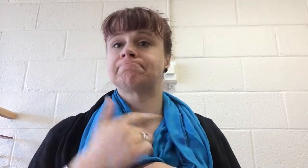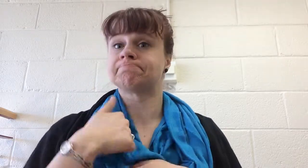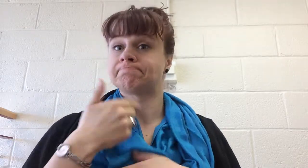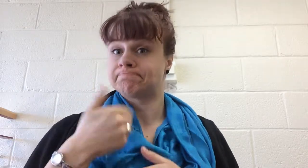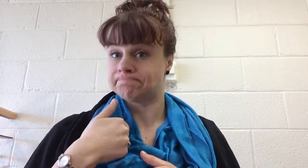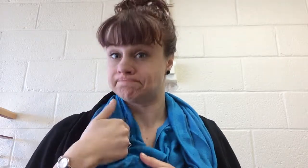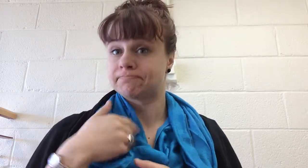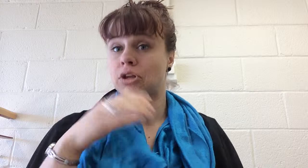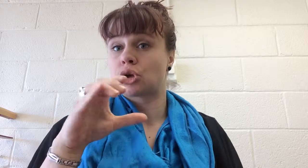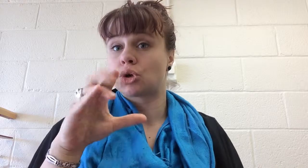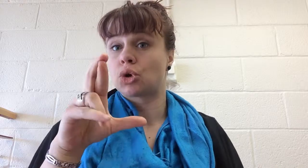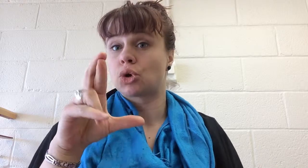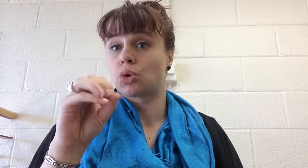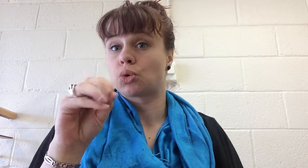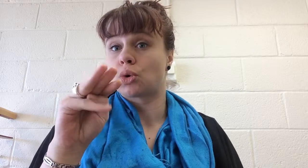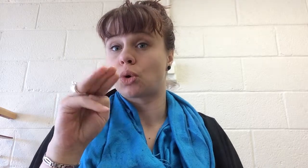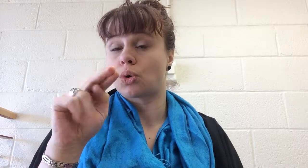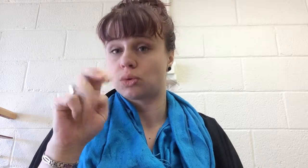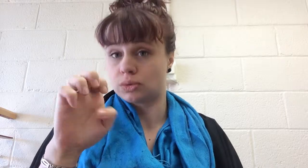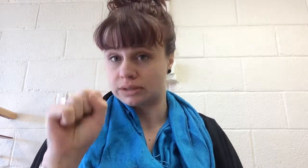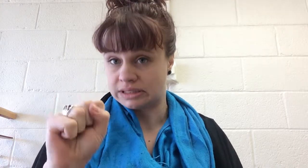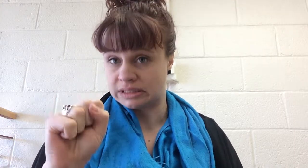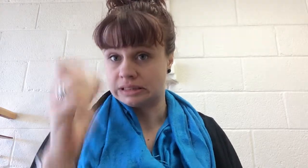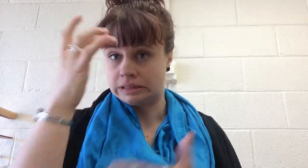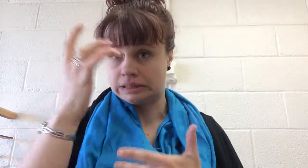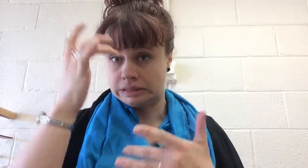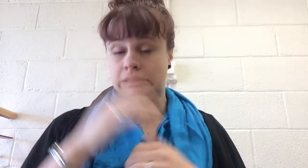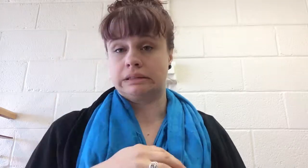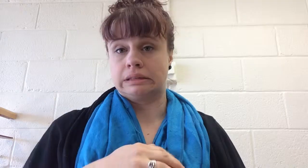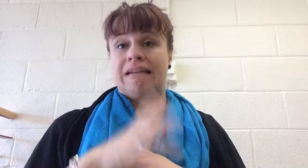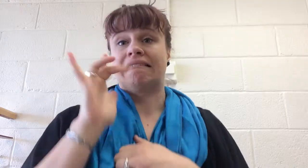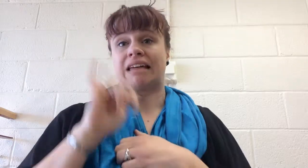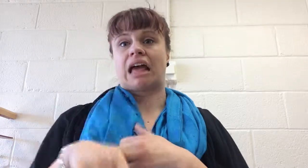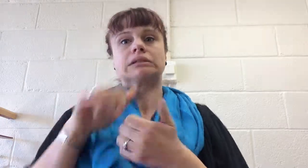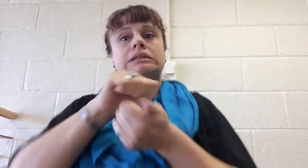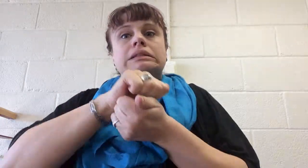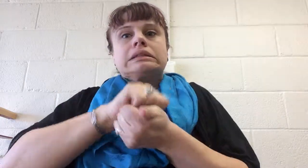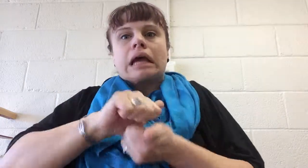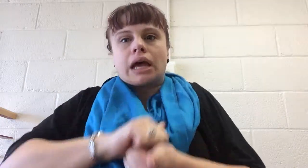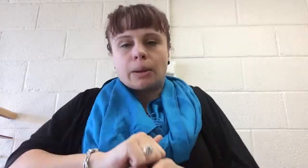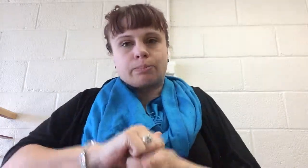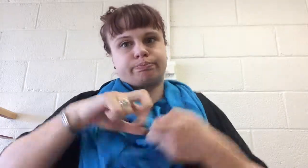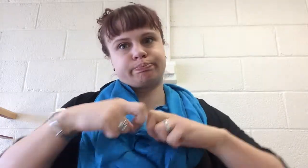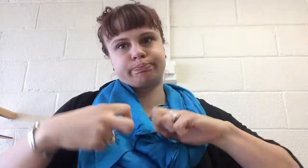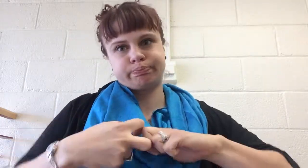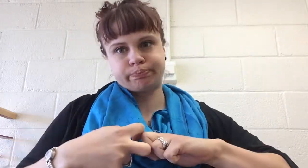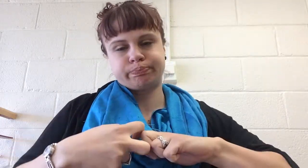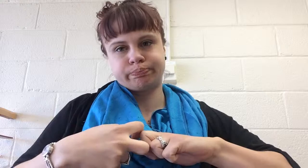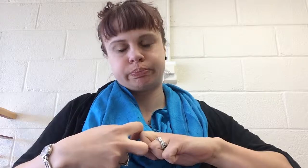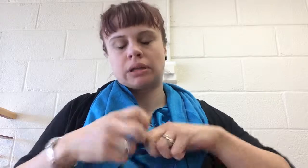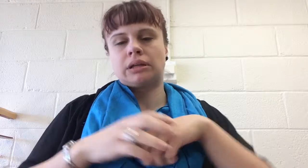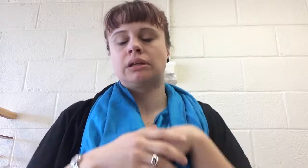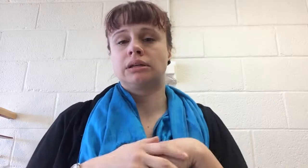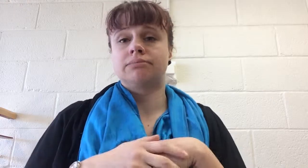digestive disorder under the umbrella of irritable bowel disease. It means I have bouts of throwing up,